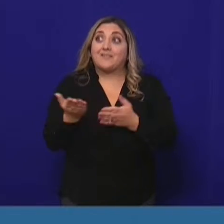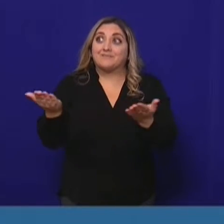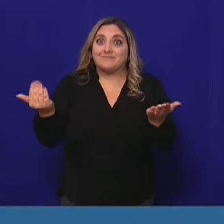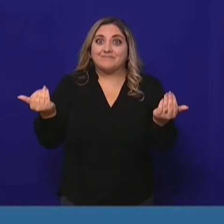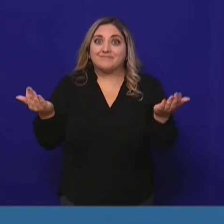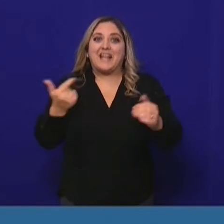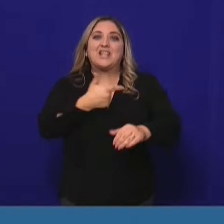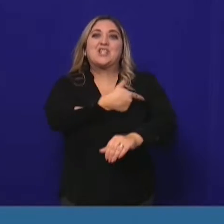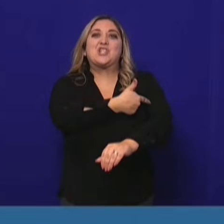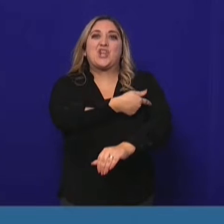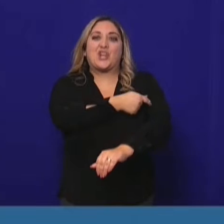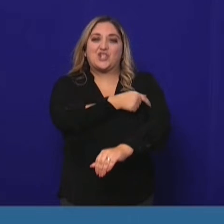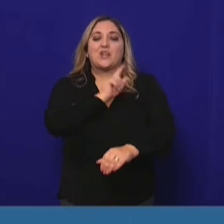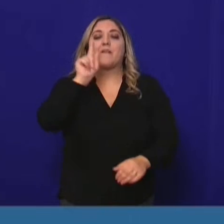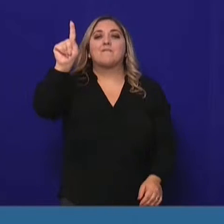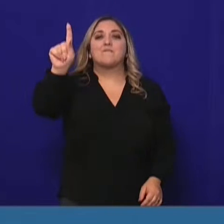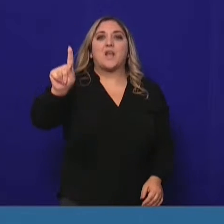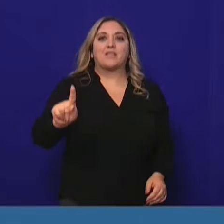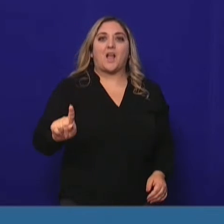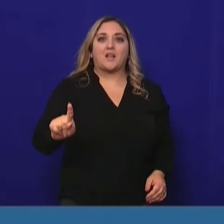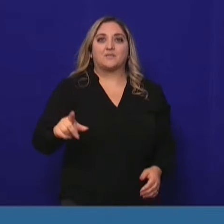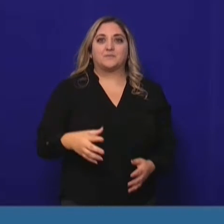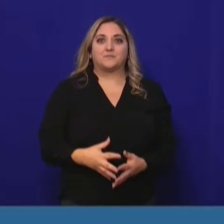l-ewwel vaccines propju f'Jannar.